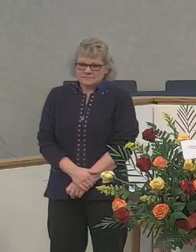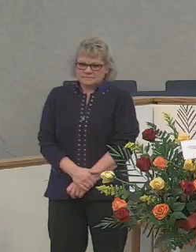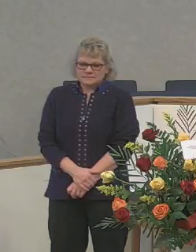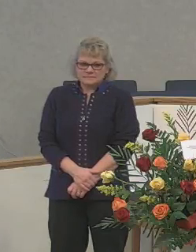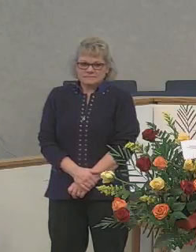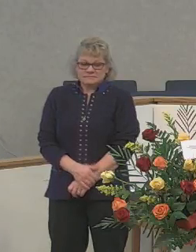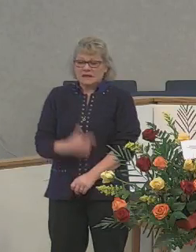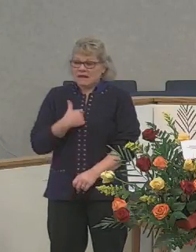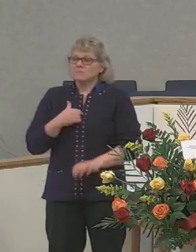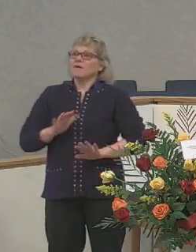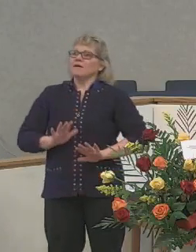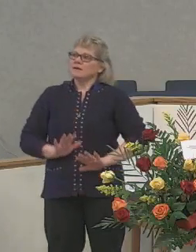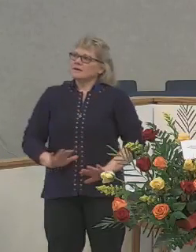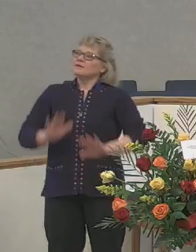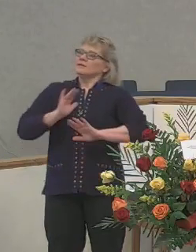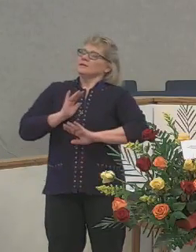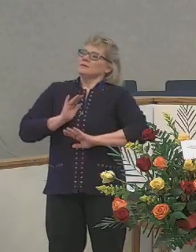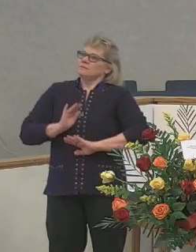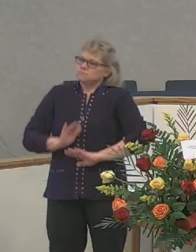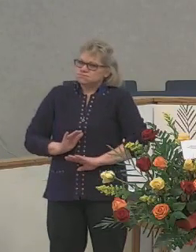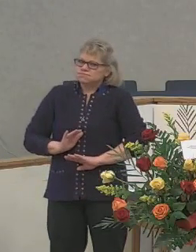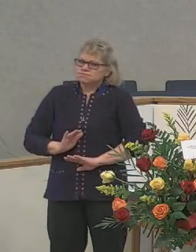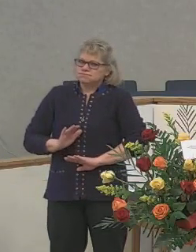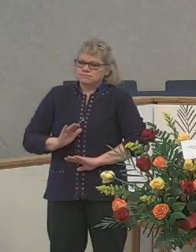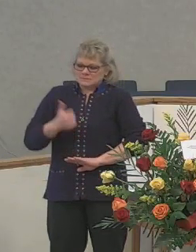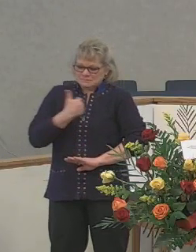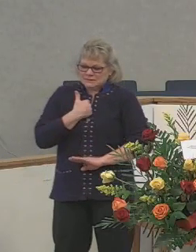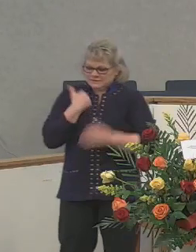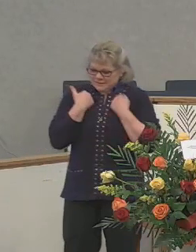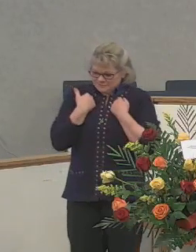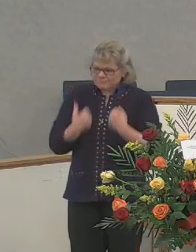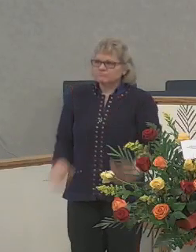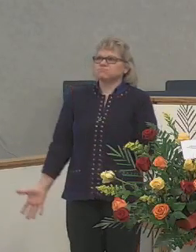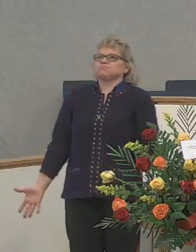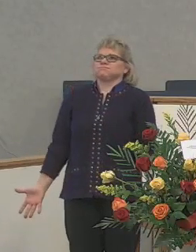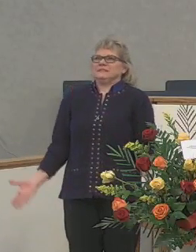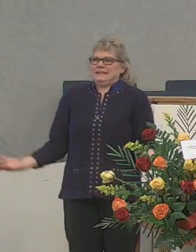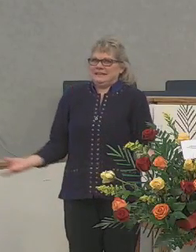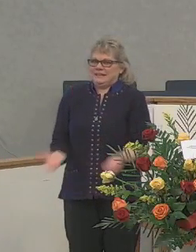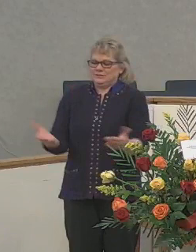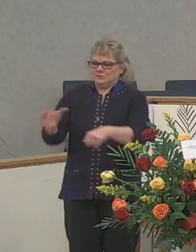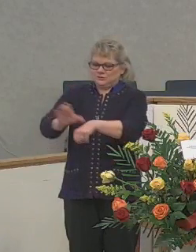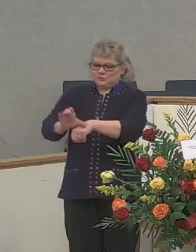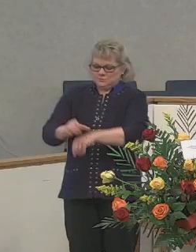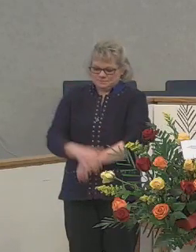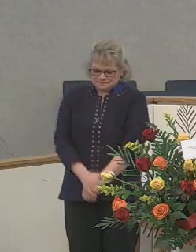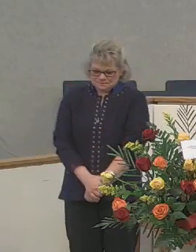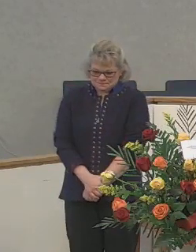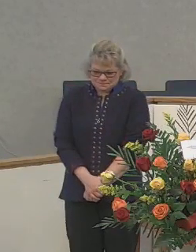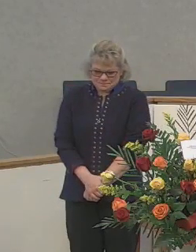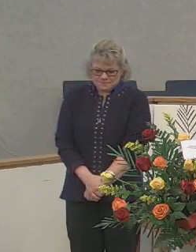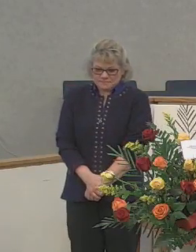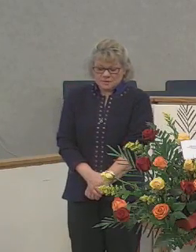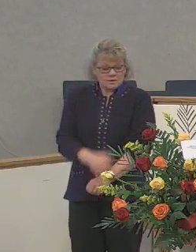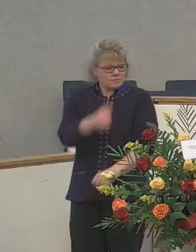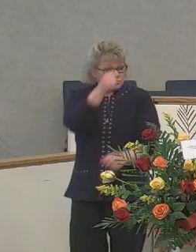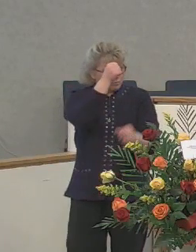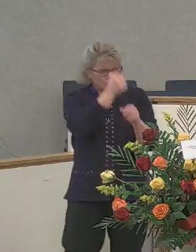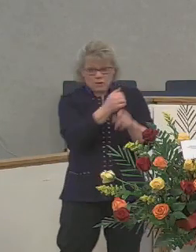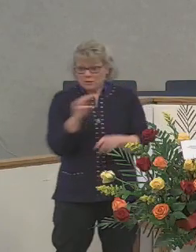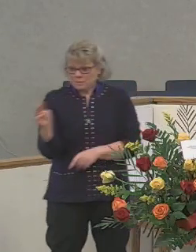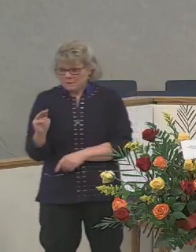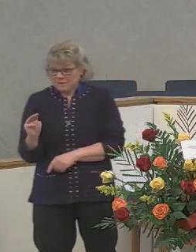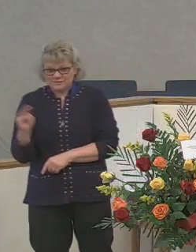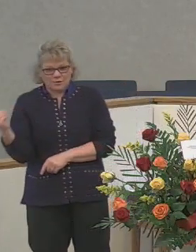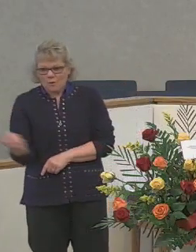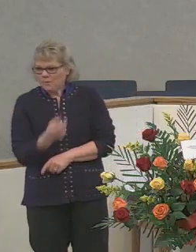I can be at ease. I can be myself here. Brother Marion could always